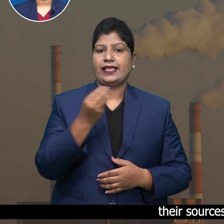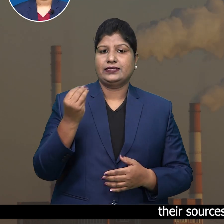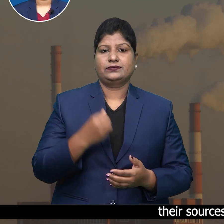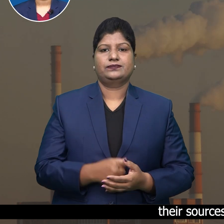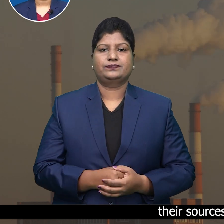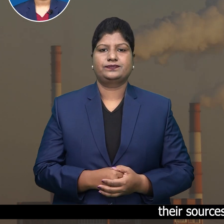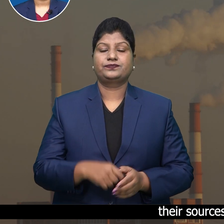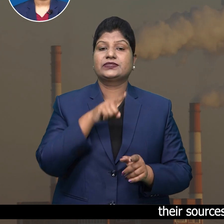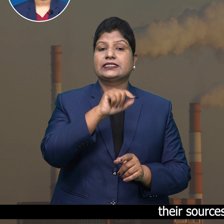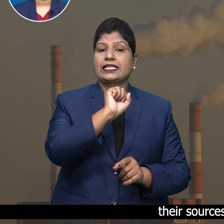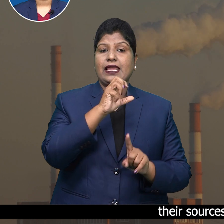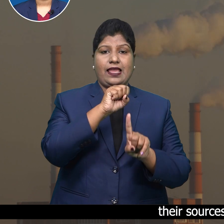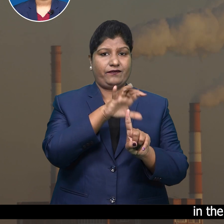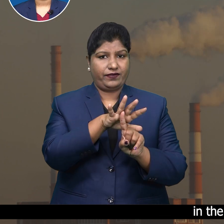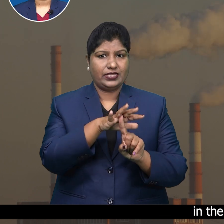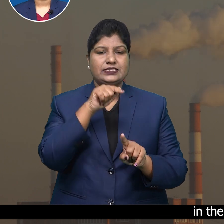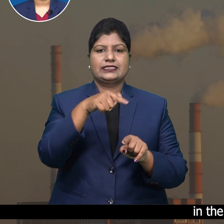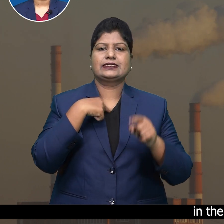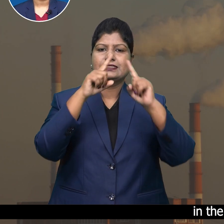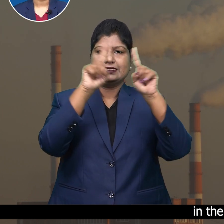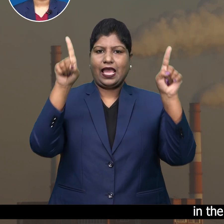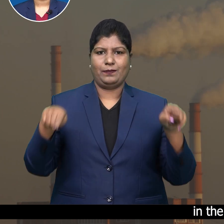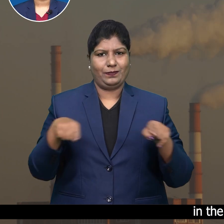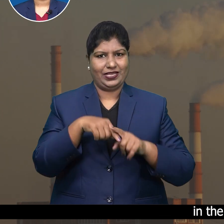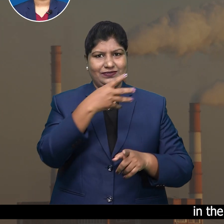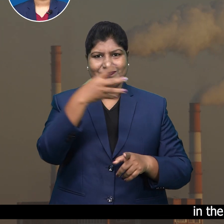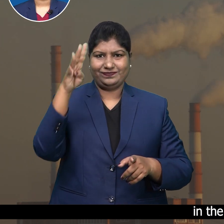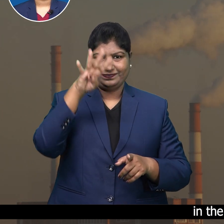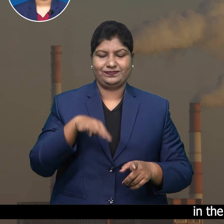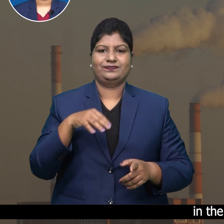and their effects in the given table.